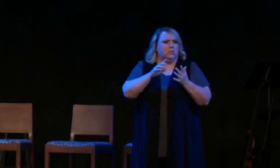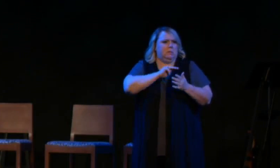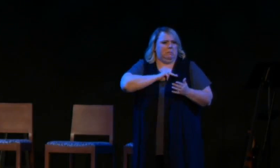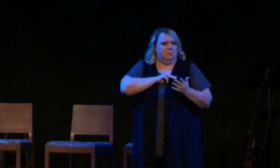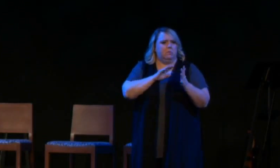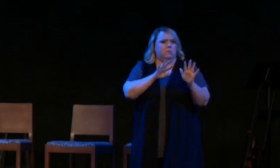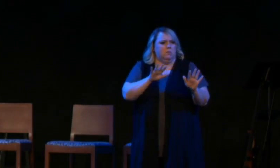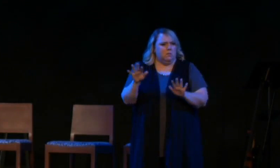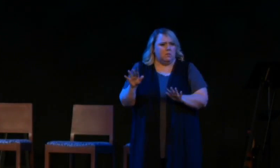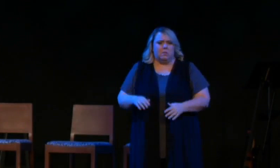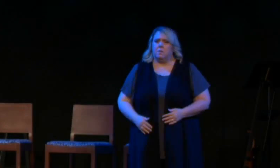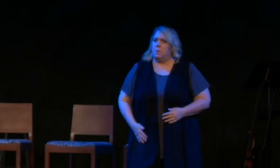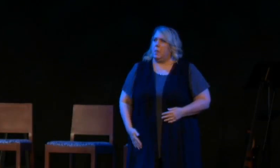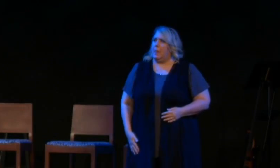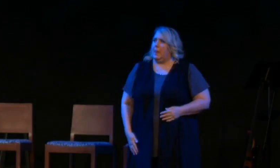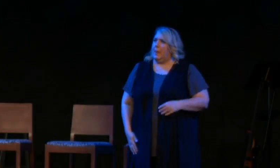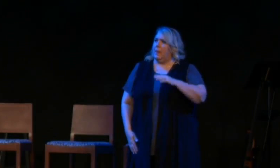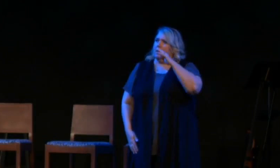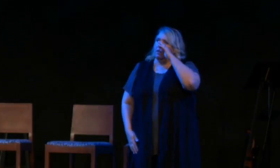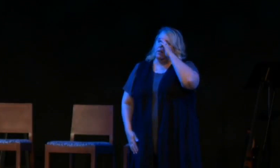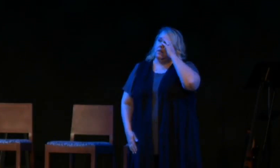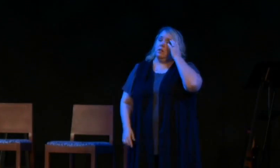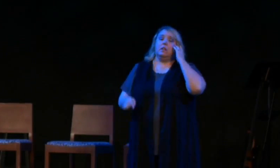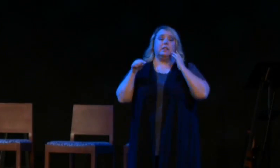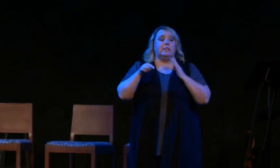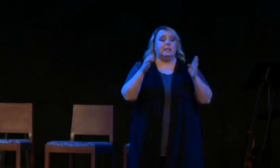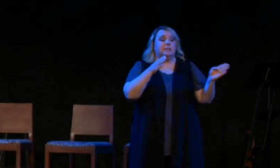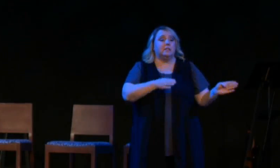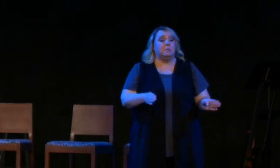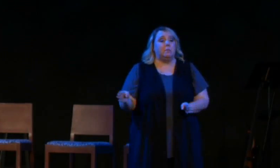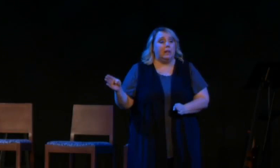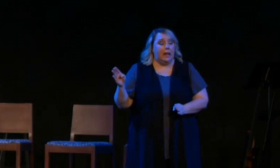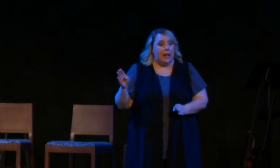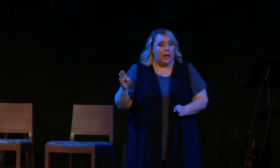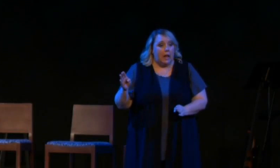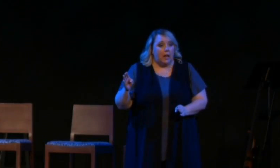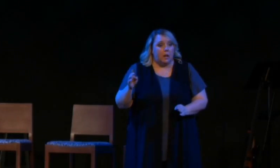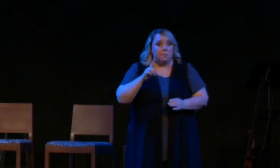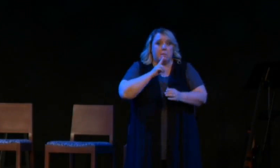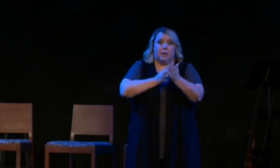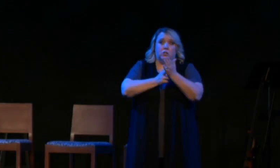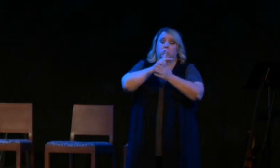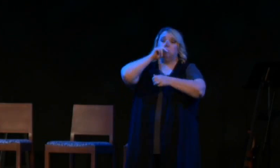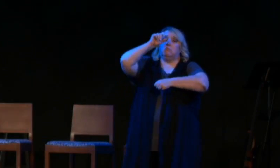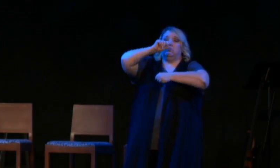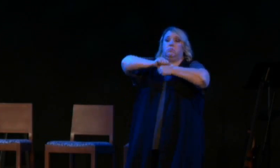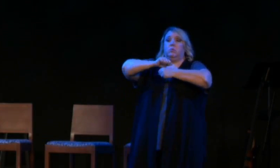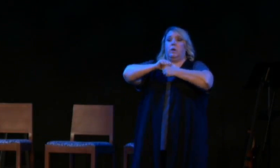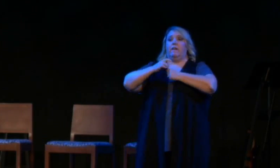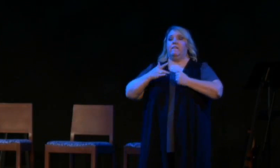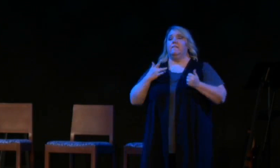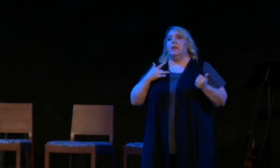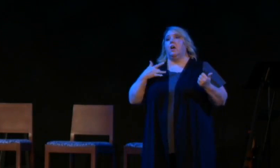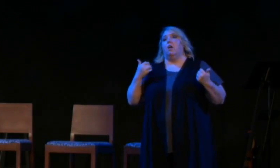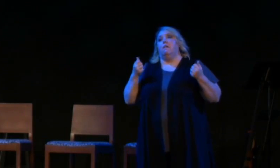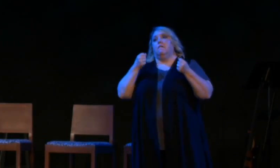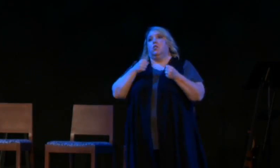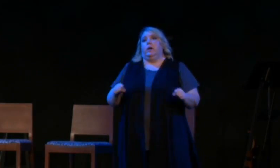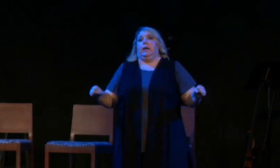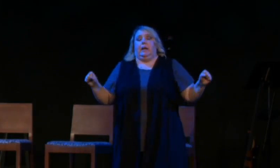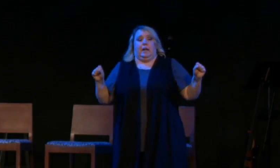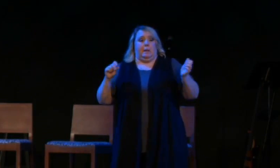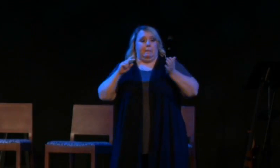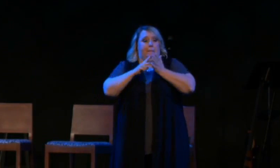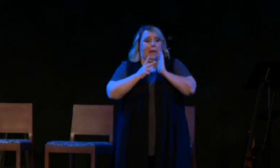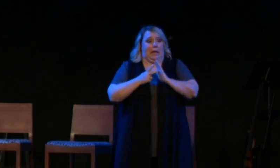know is that this plan it assures freedom of conscience. No one is told you have to change your